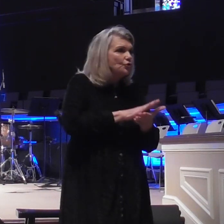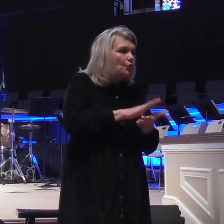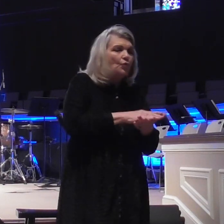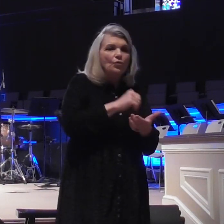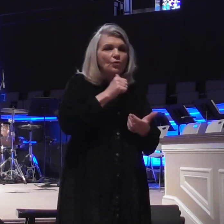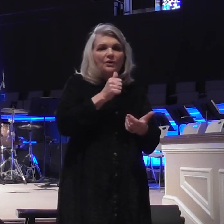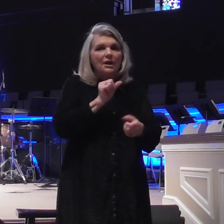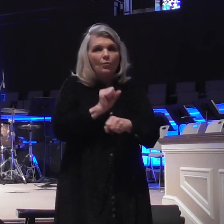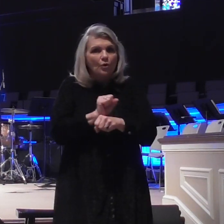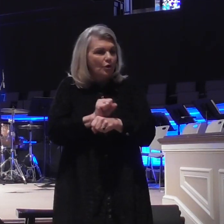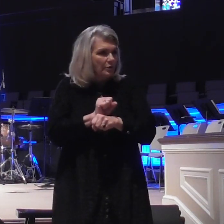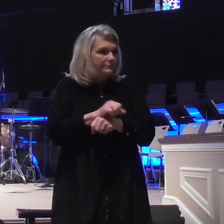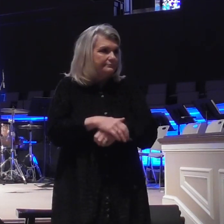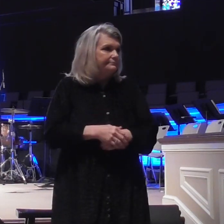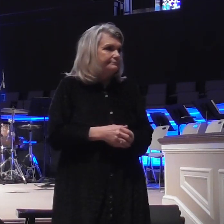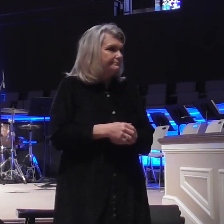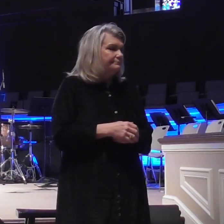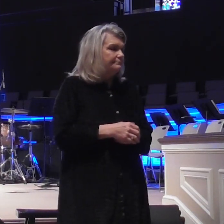emotional healthiness.